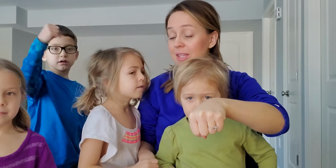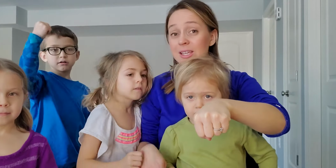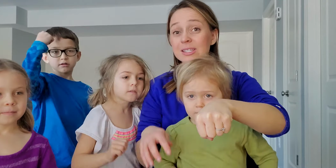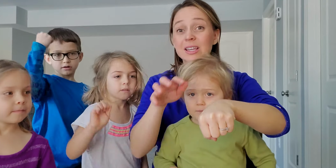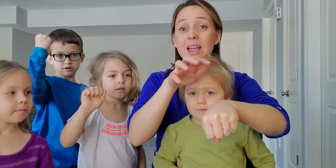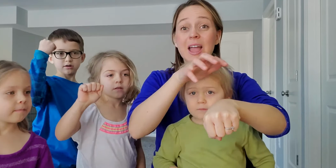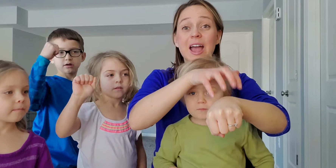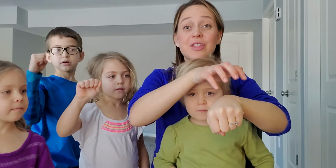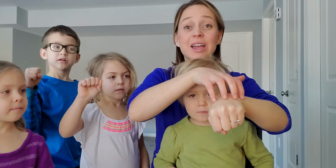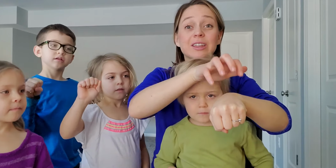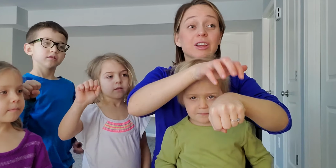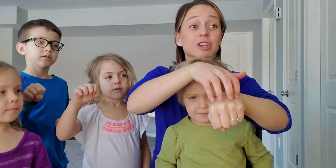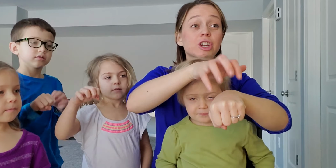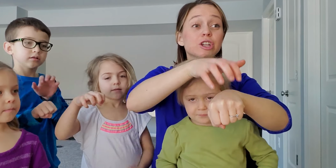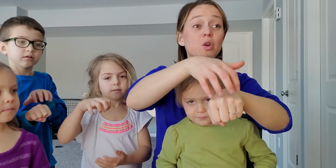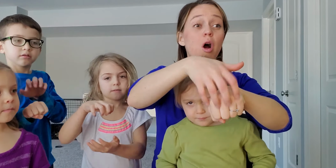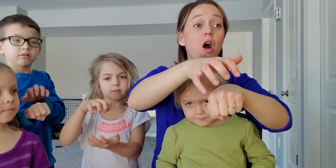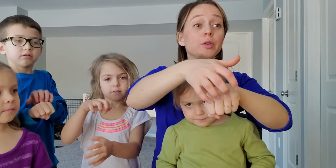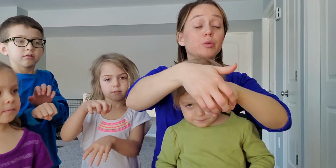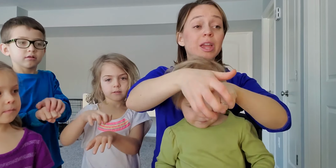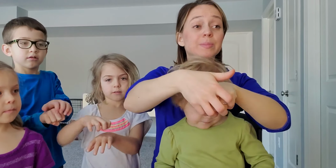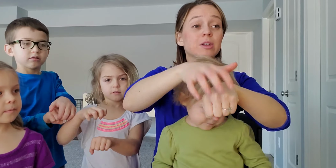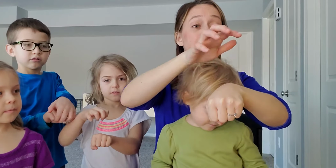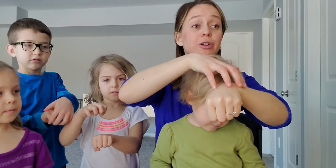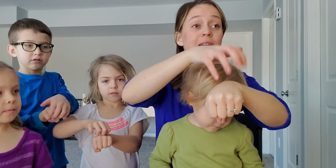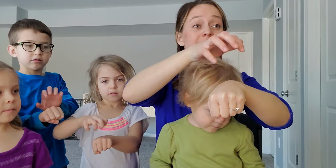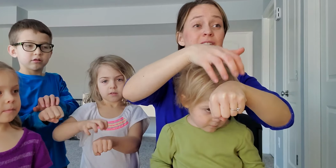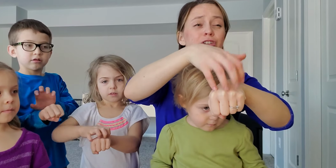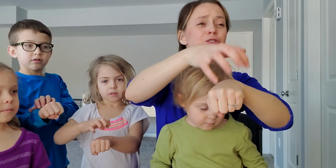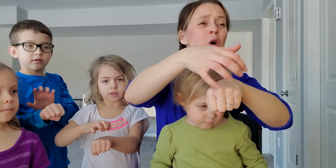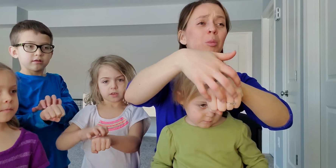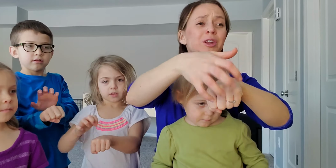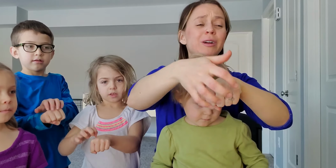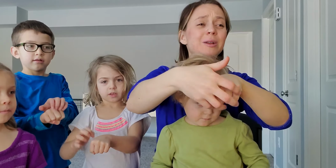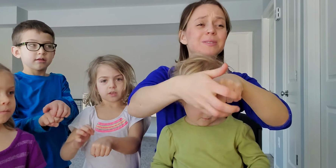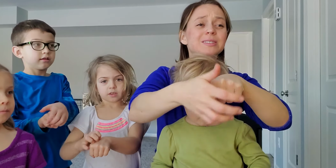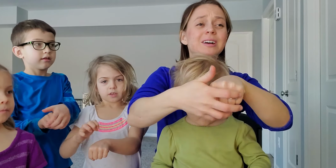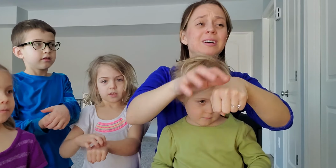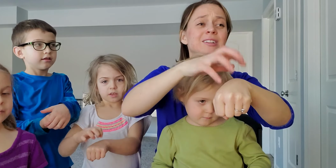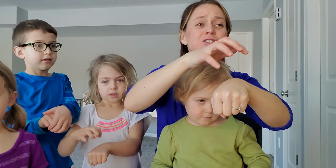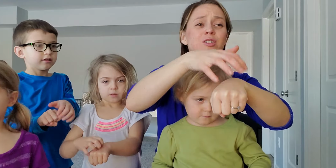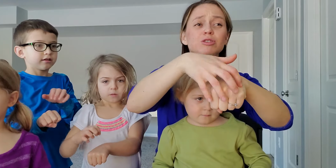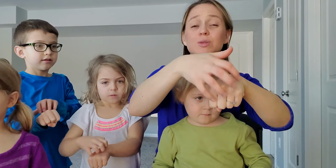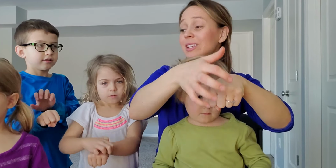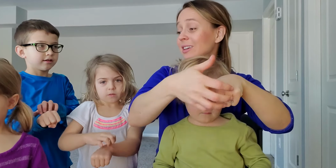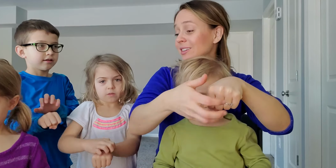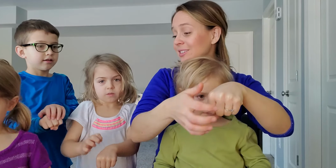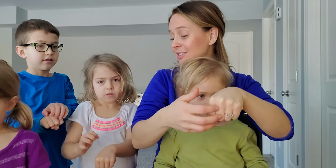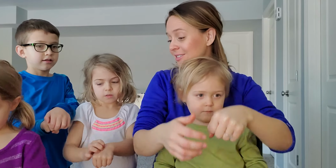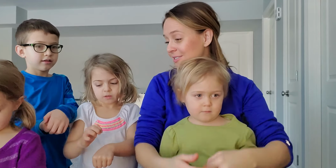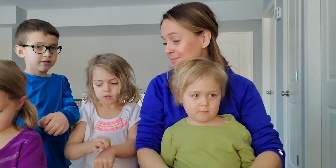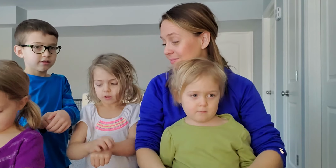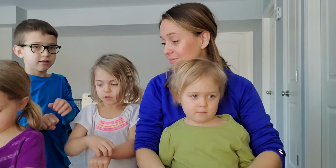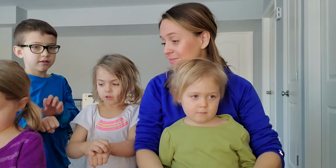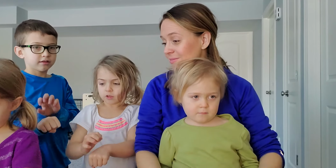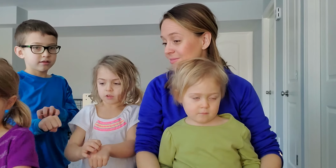this. And then you're going to show all the grapes on your hand. There's so many grapes. Oh, just so juicy. So make a fist. This hand's